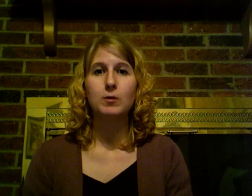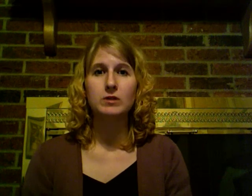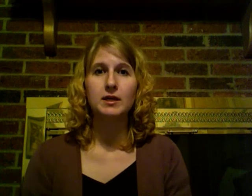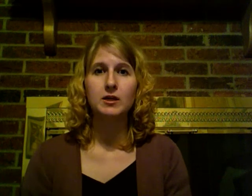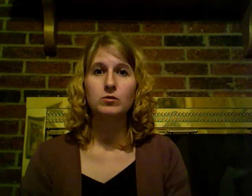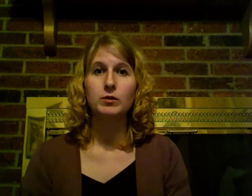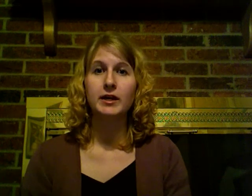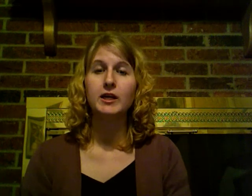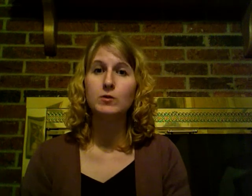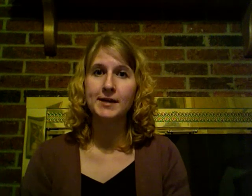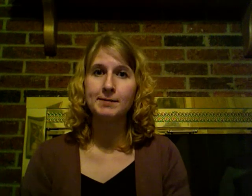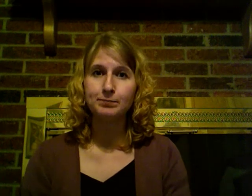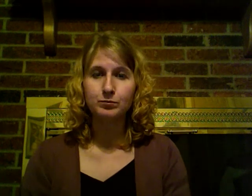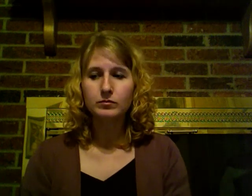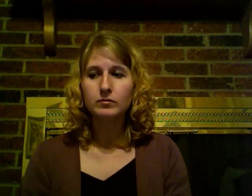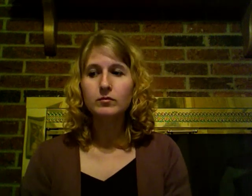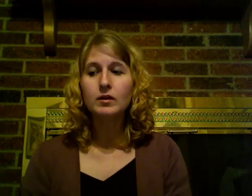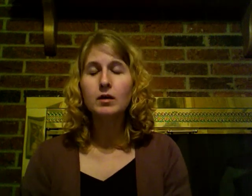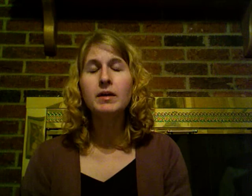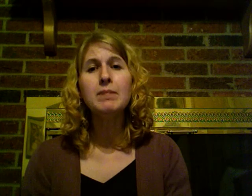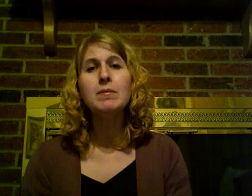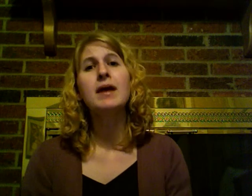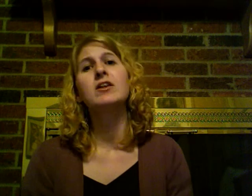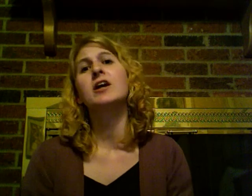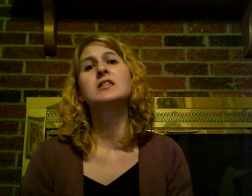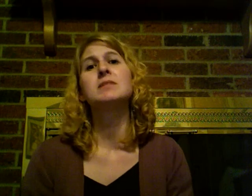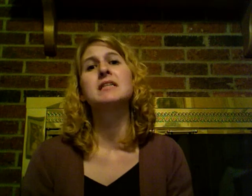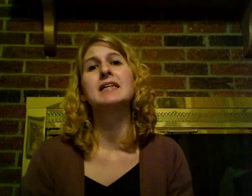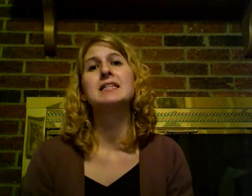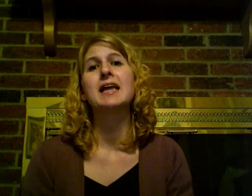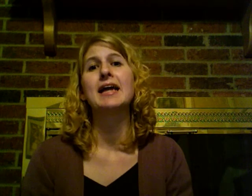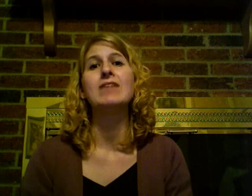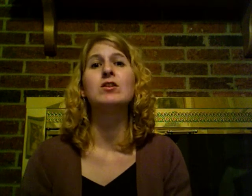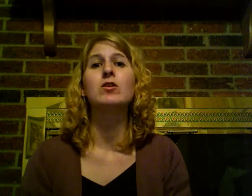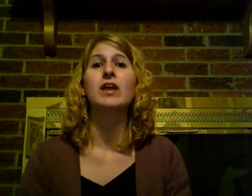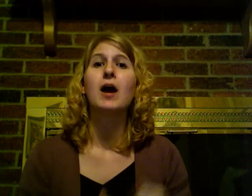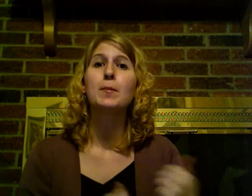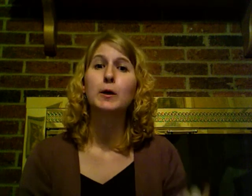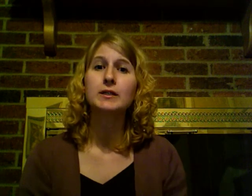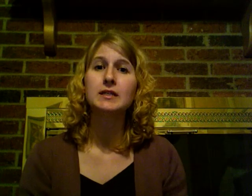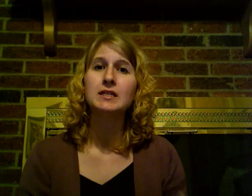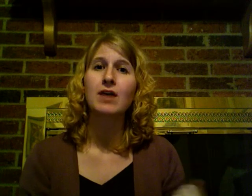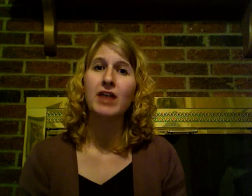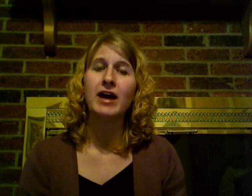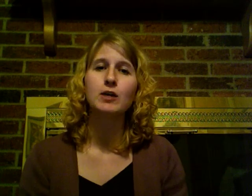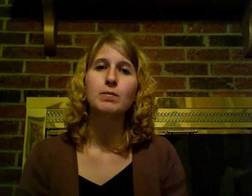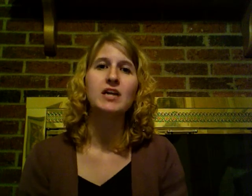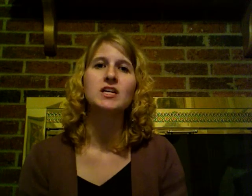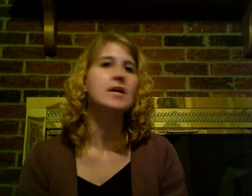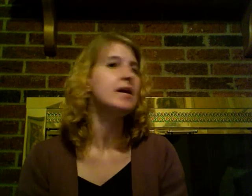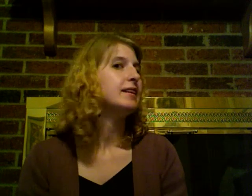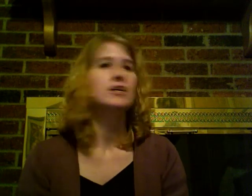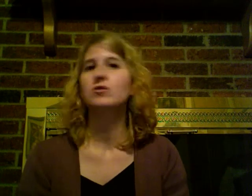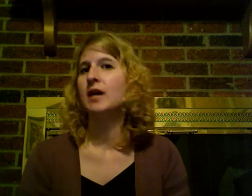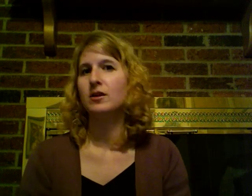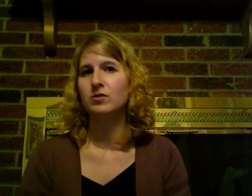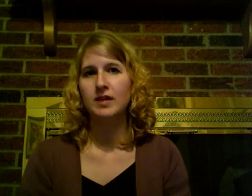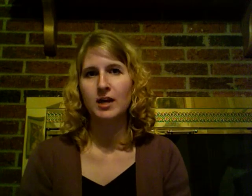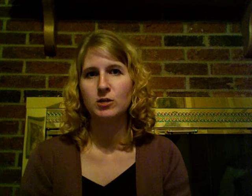to be used, we're going to use it. But keep in mind there are some signs that even though they are persons of that occupation, they do not use the agent